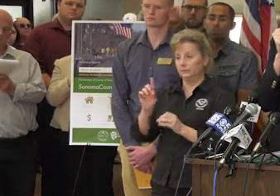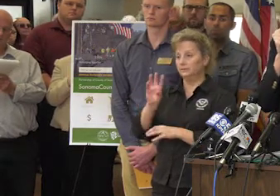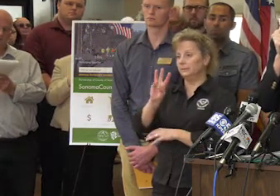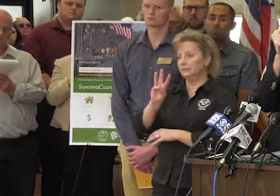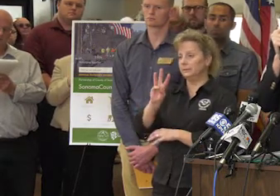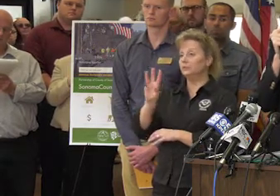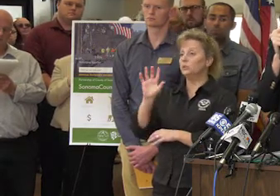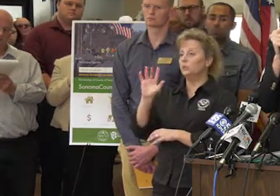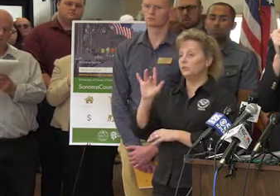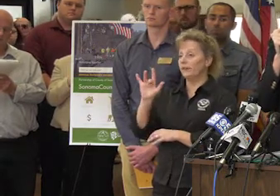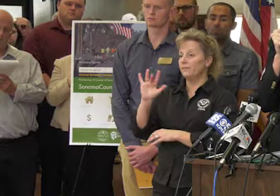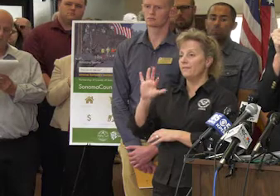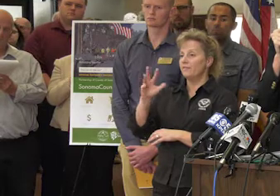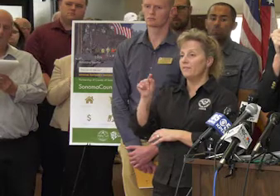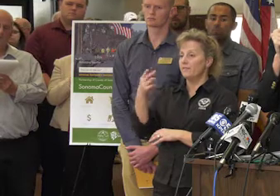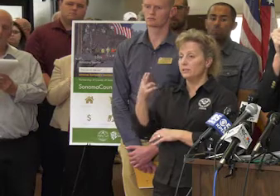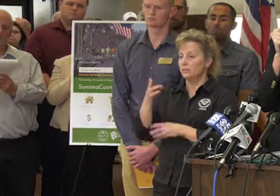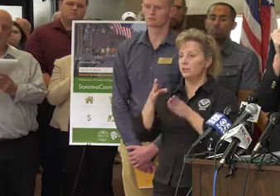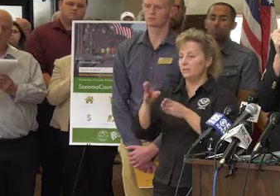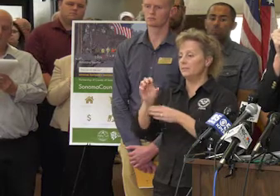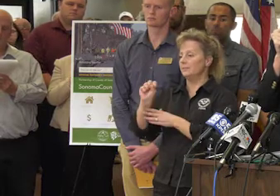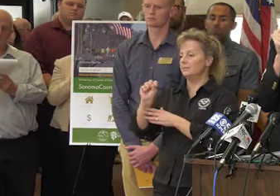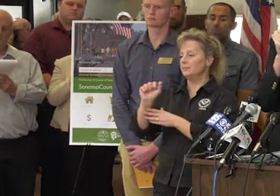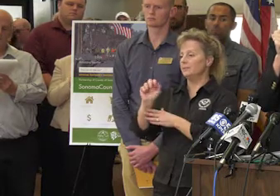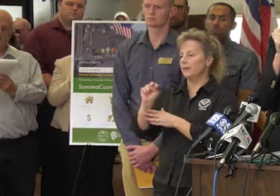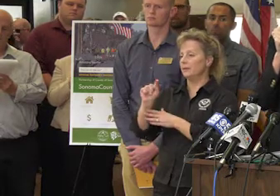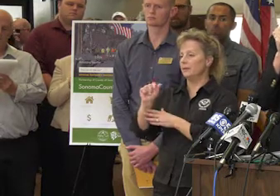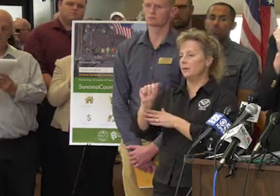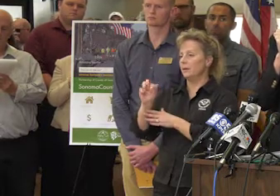at 625 5th Street in Santa Rosa.